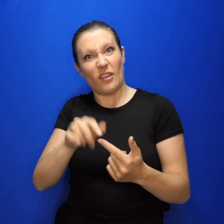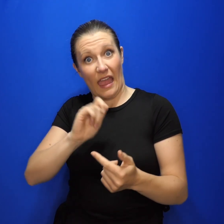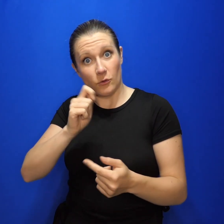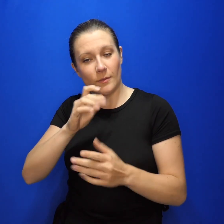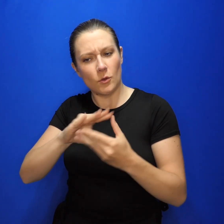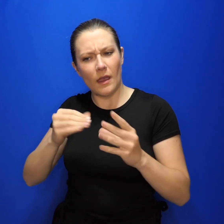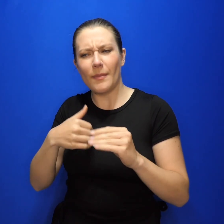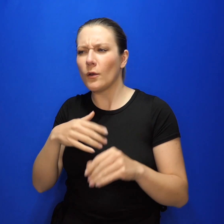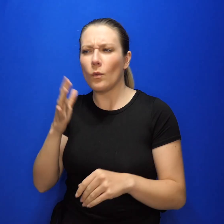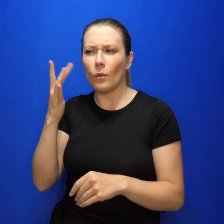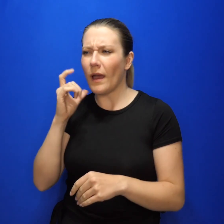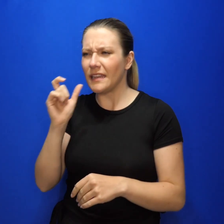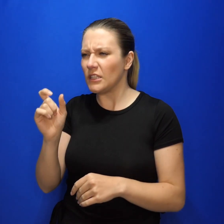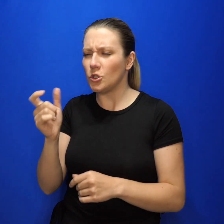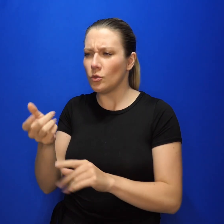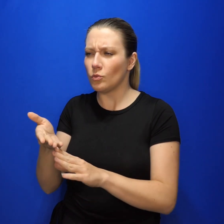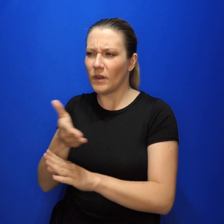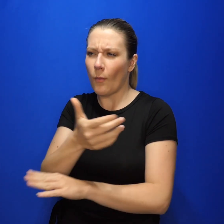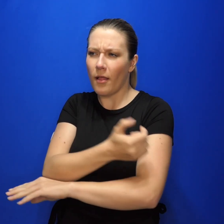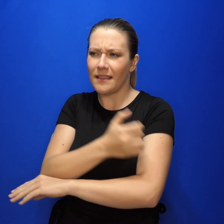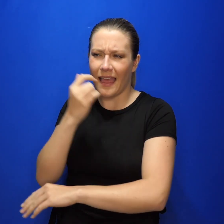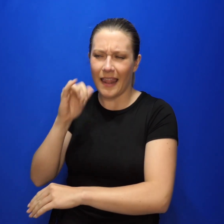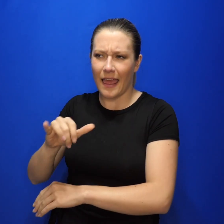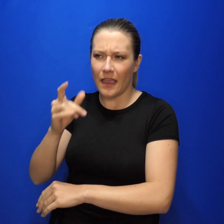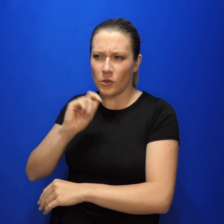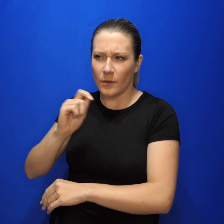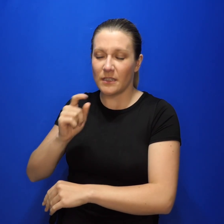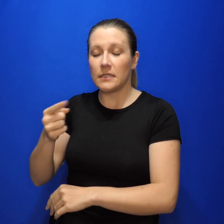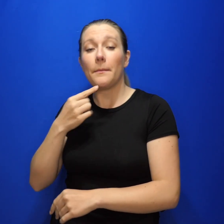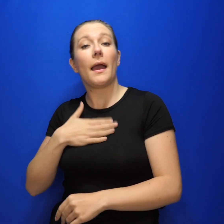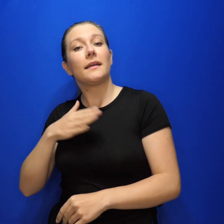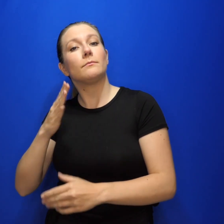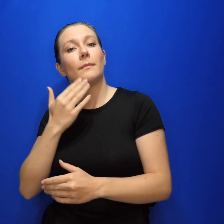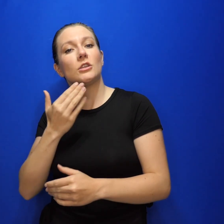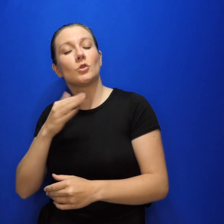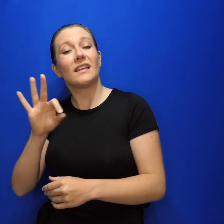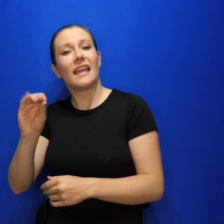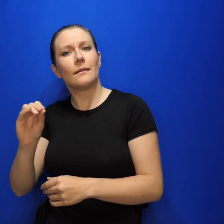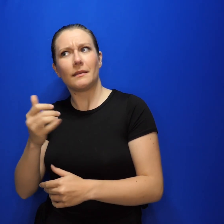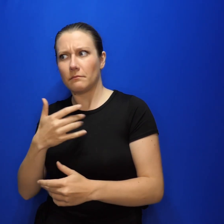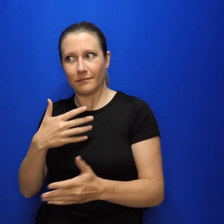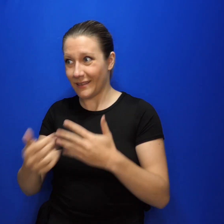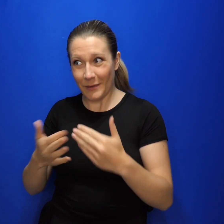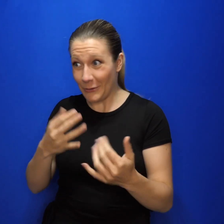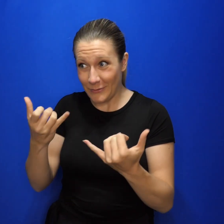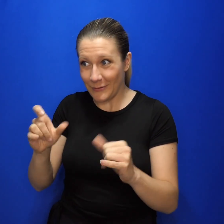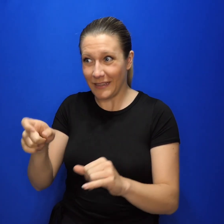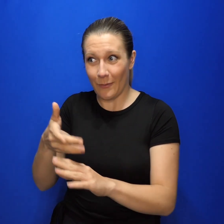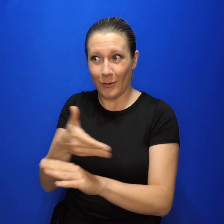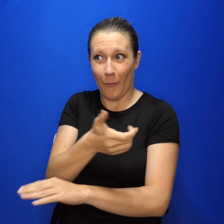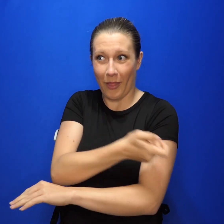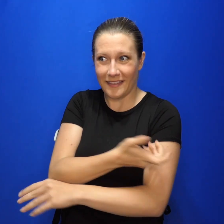why didn't you pre-bolus the ice cream? She said, well, my blood sugar was 90. And I said, that don't matter. You still need a pre-bolus. That's